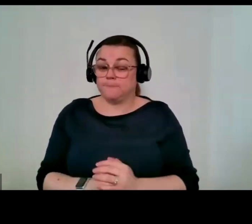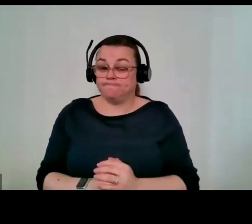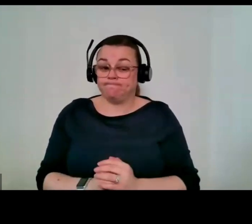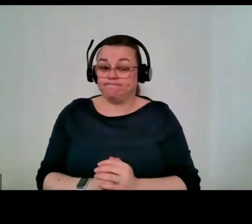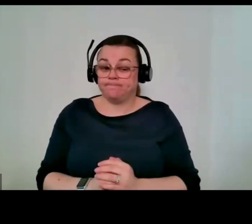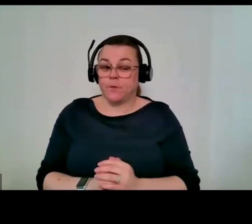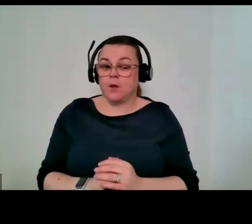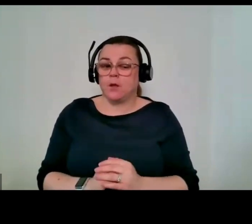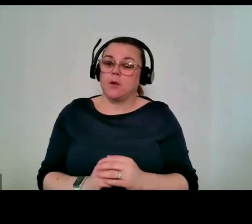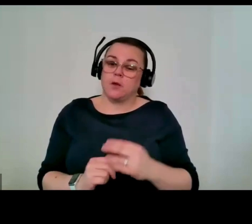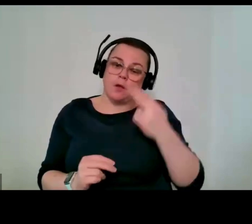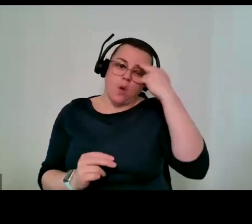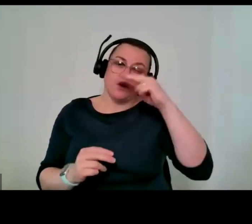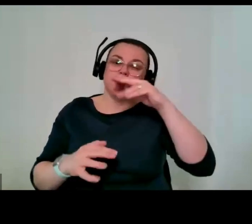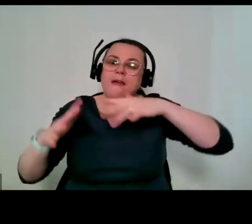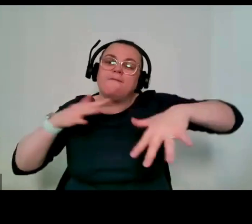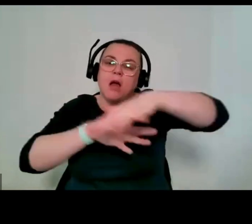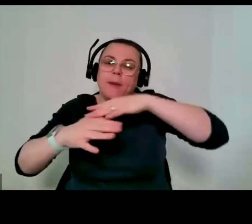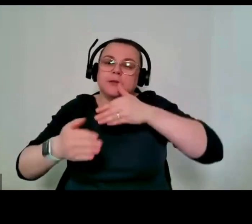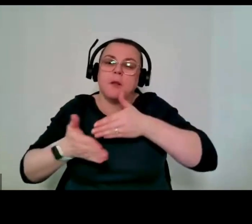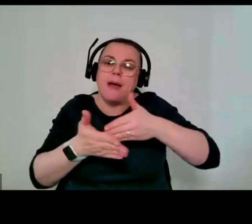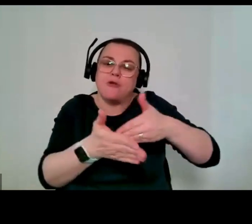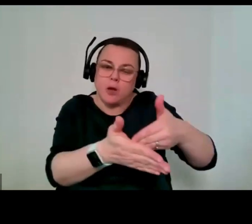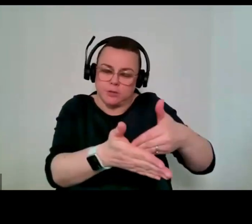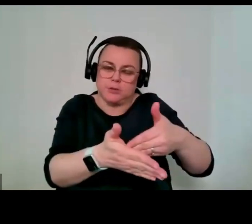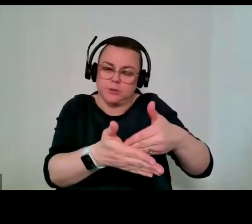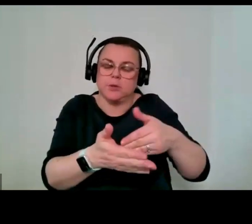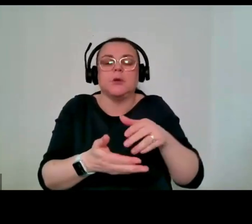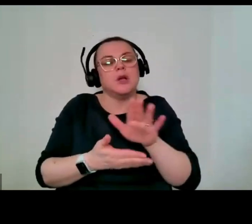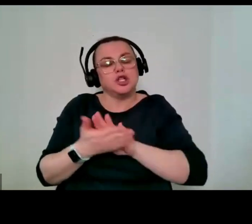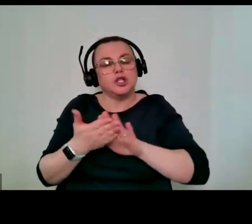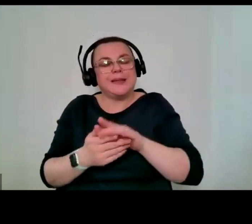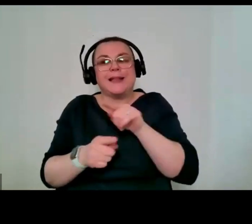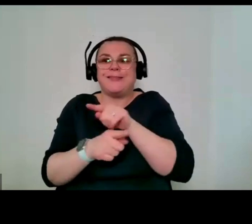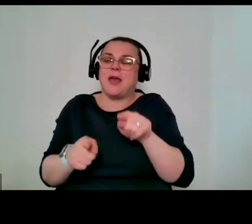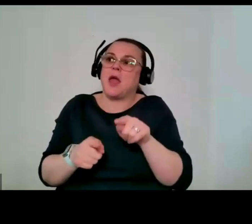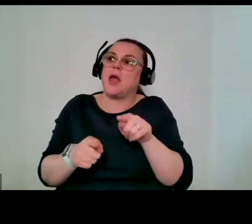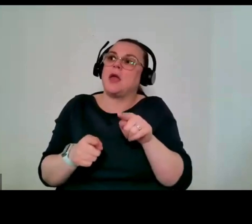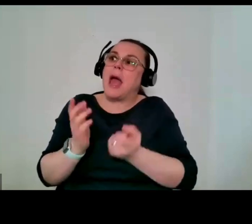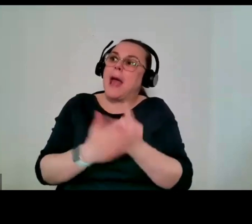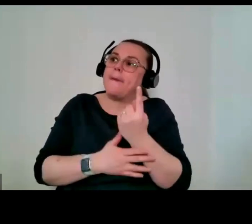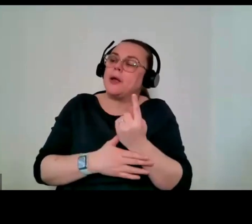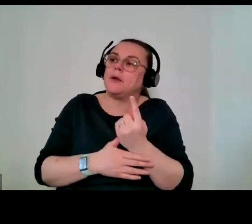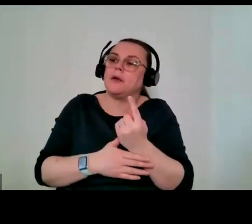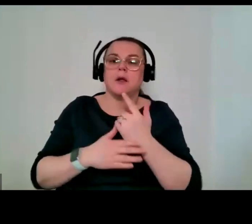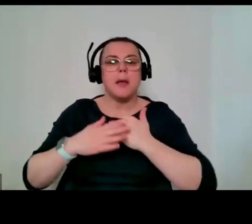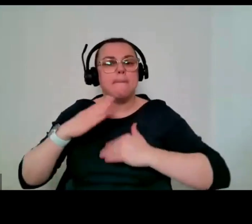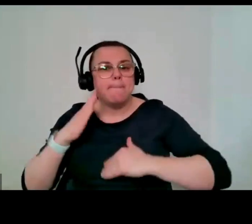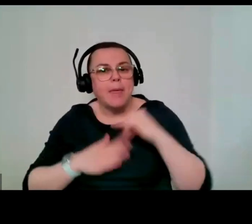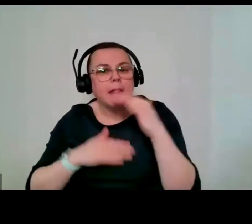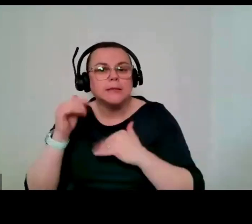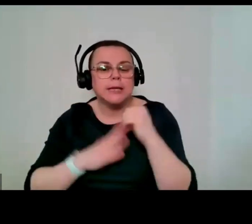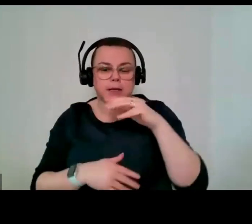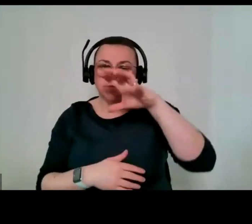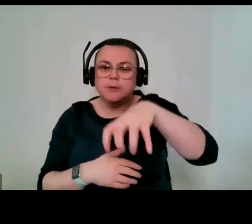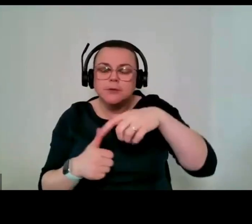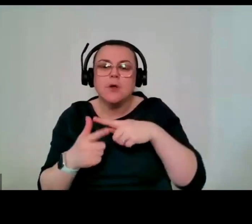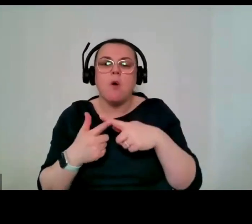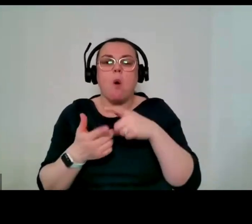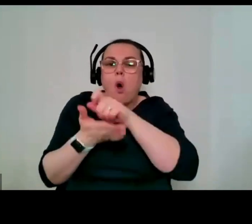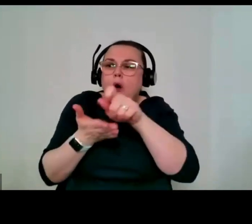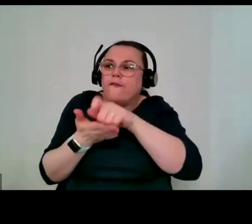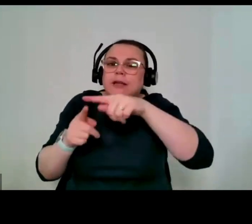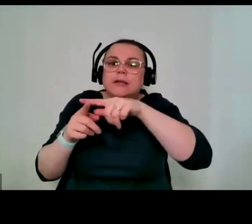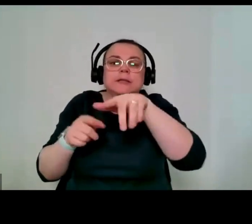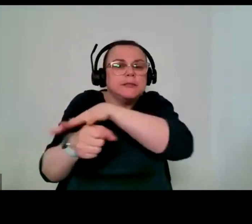we call environmental barriers. So these are barriers that are found in buildings and office